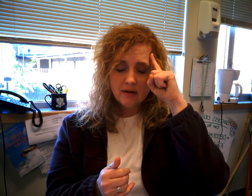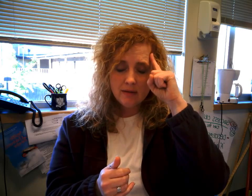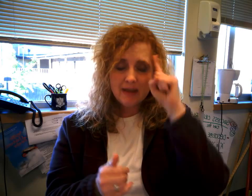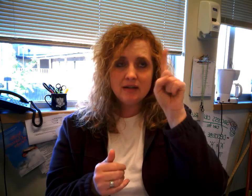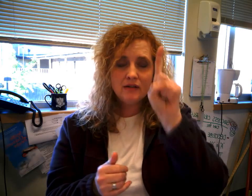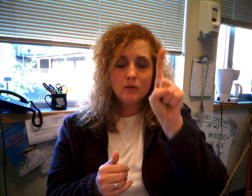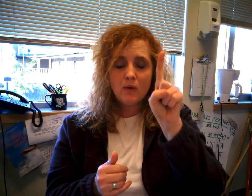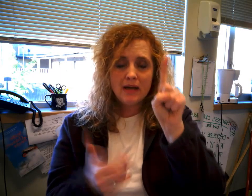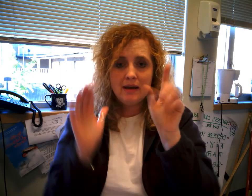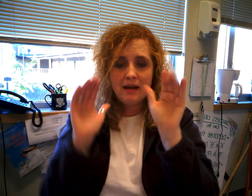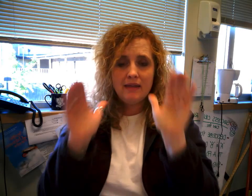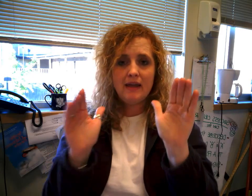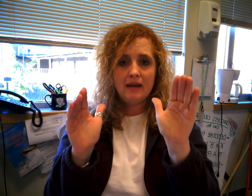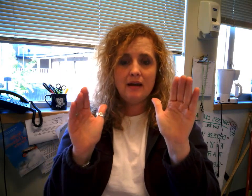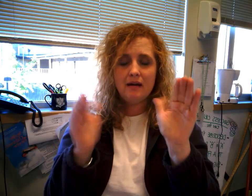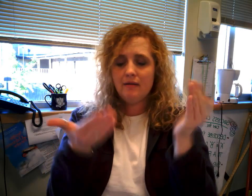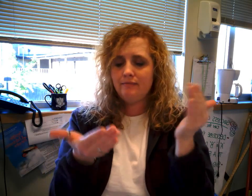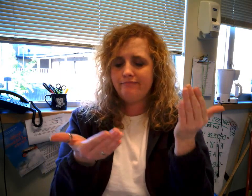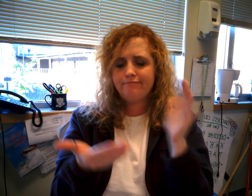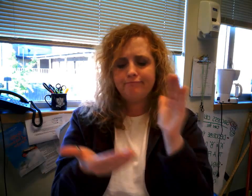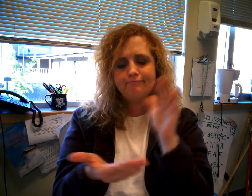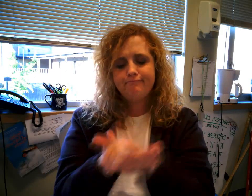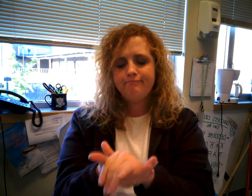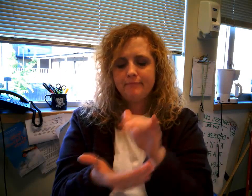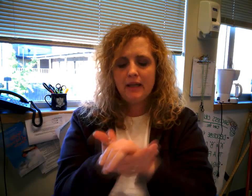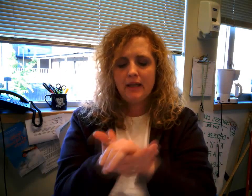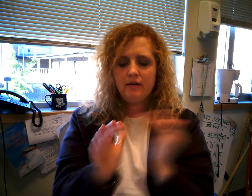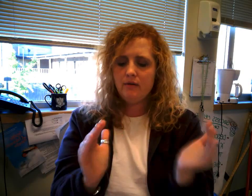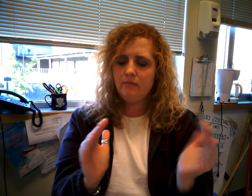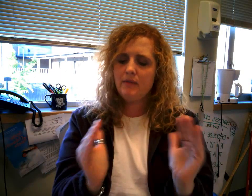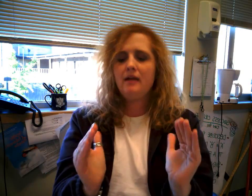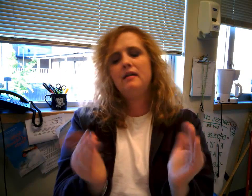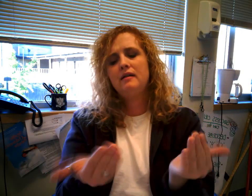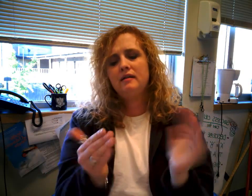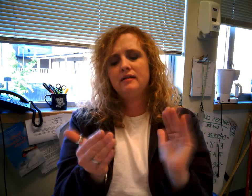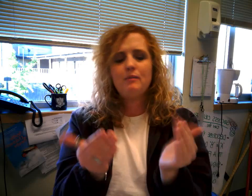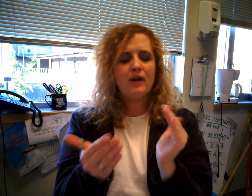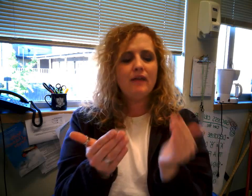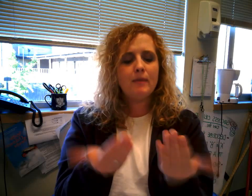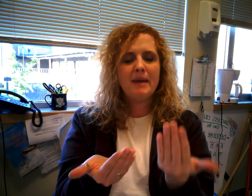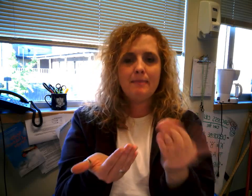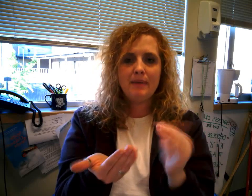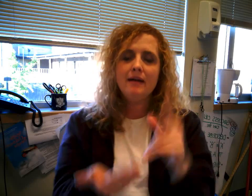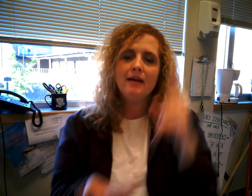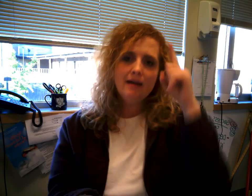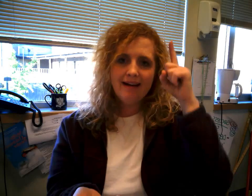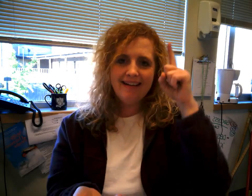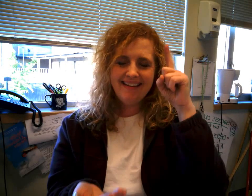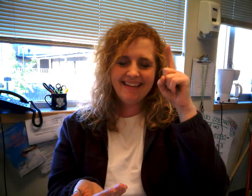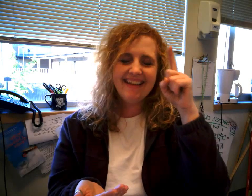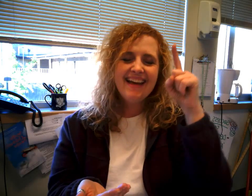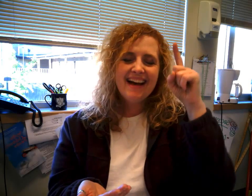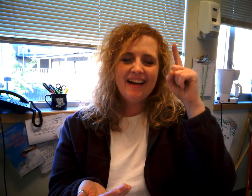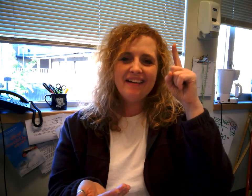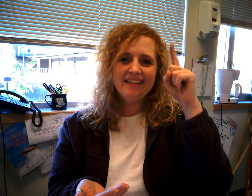and then goes down to your hip. So king and queen. Okay? The next